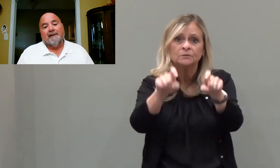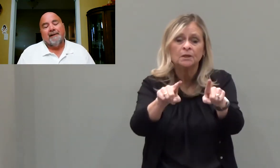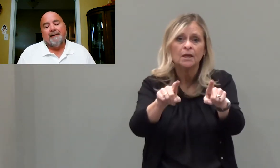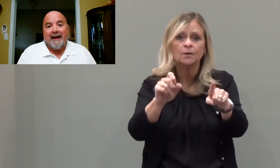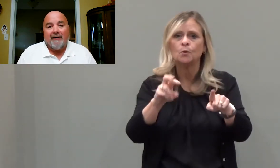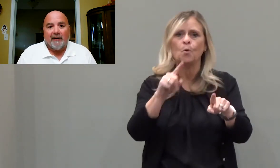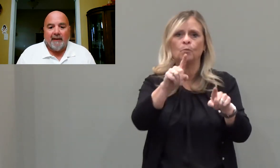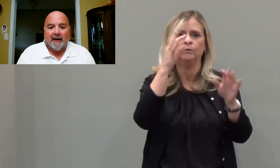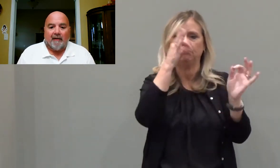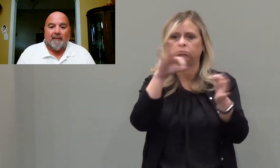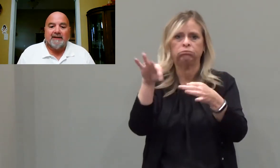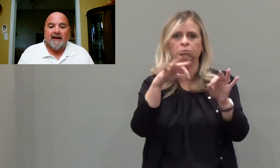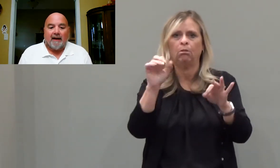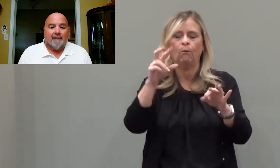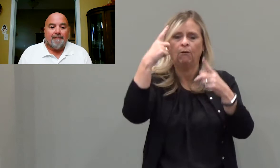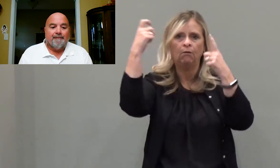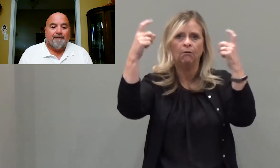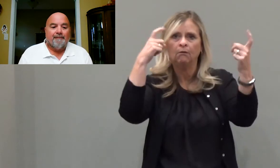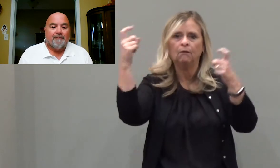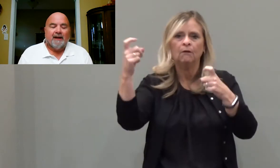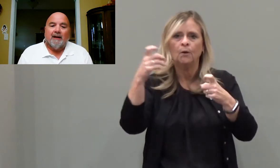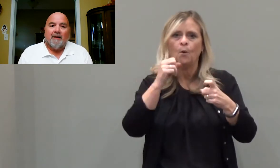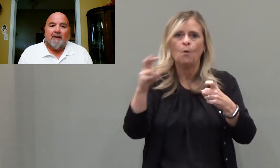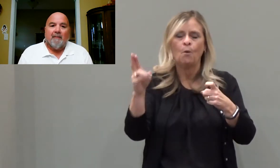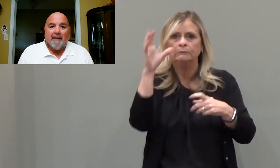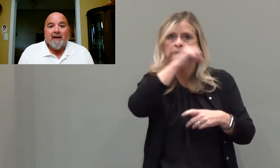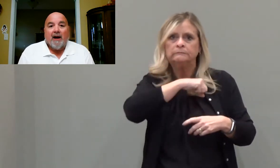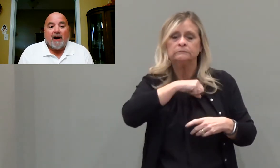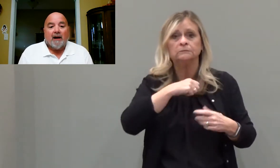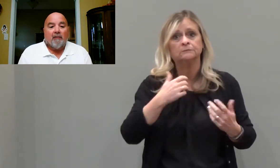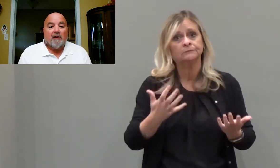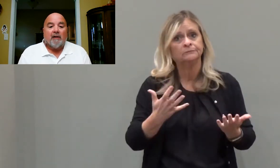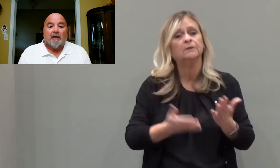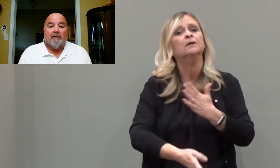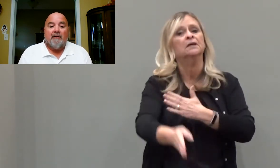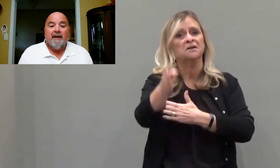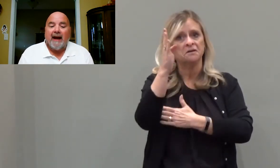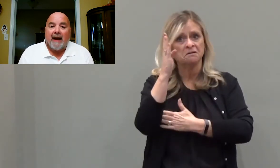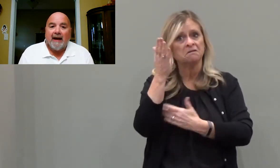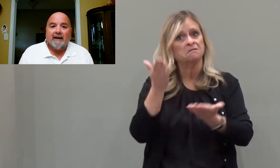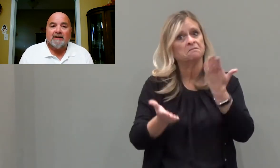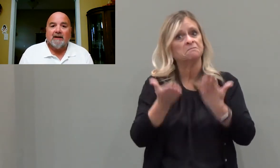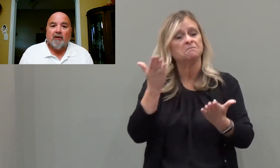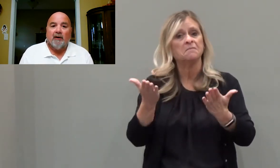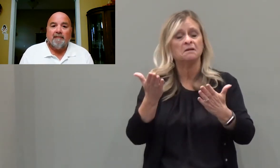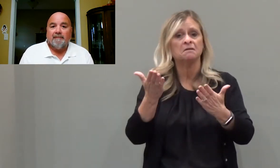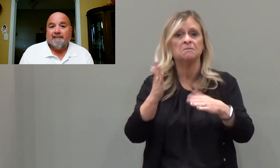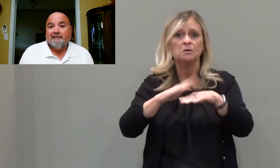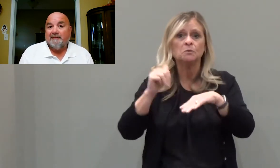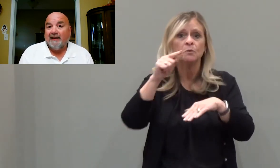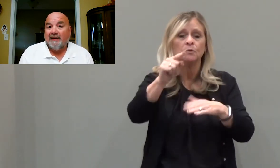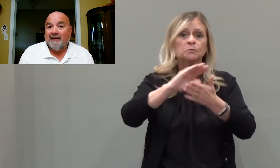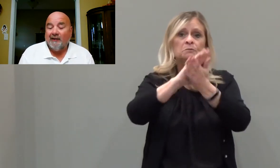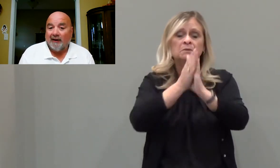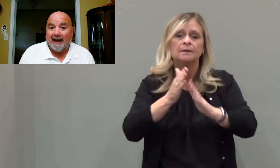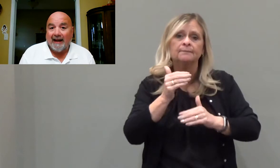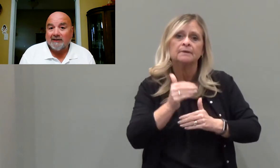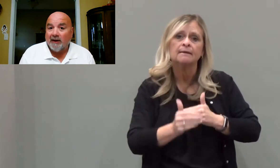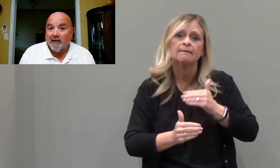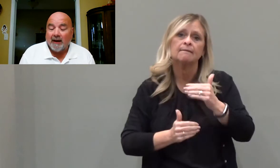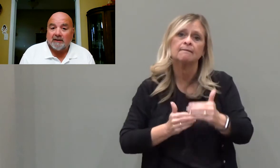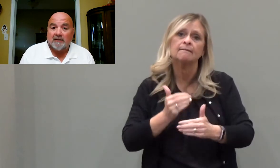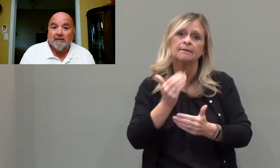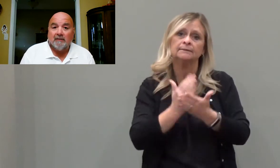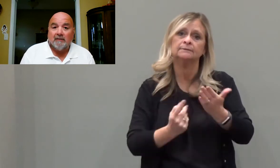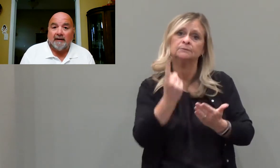and daydreaming or miss out? Maybe God will call on you to be kind to someone in your class